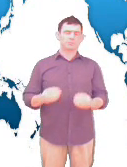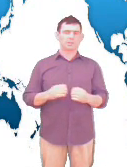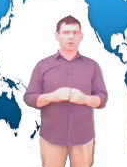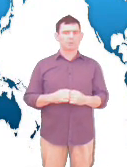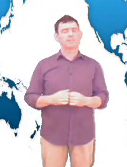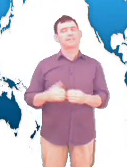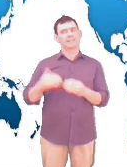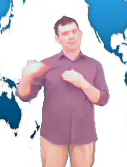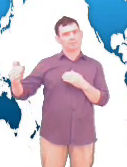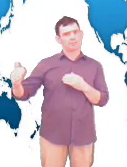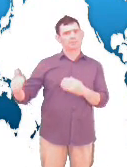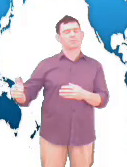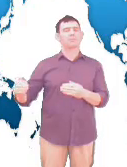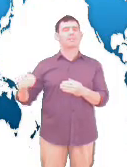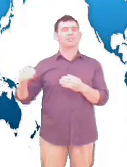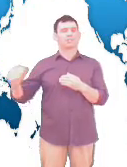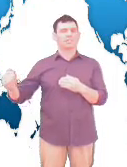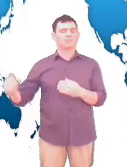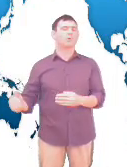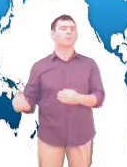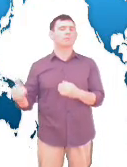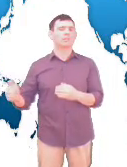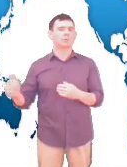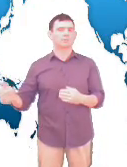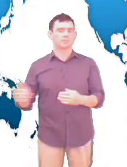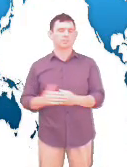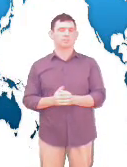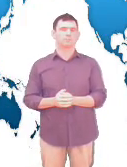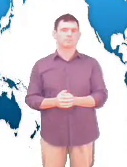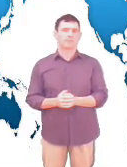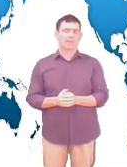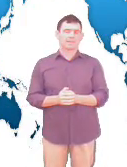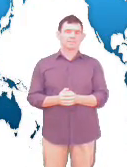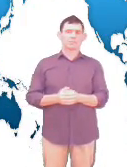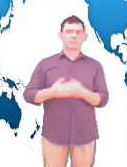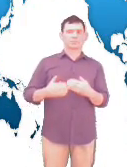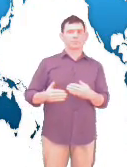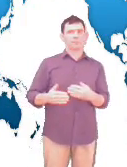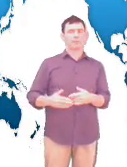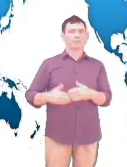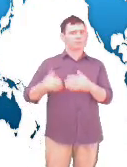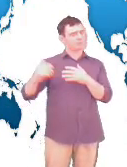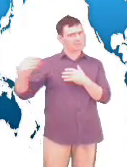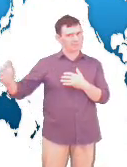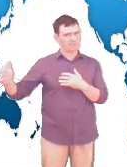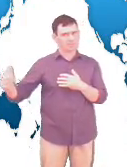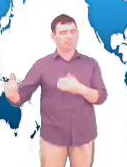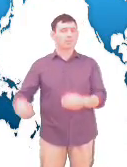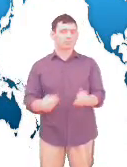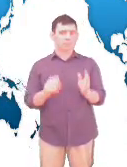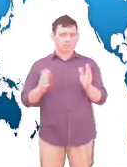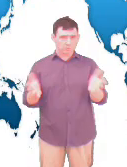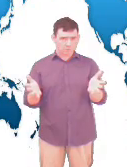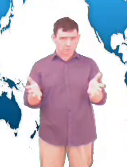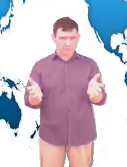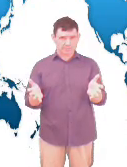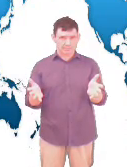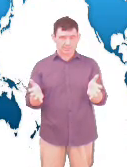we hold that limit us from achieving what we really want to do. And that's why some people can do things easily, just like you can do things